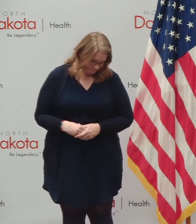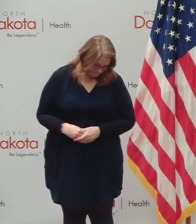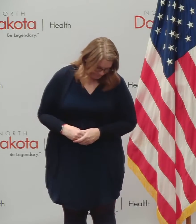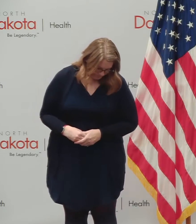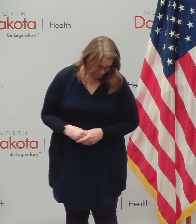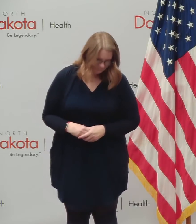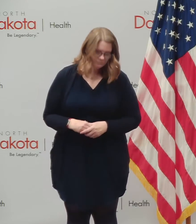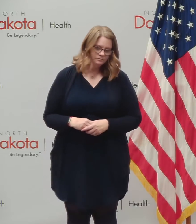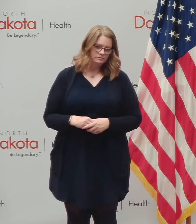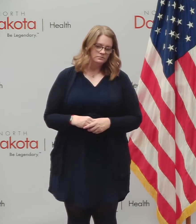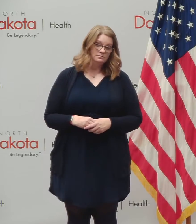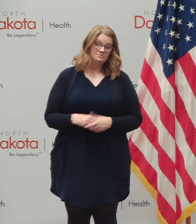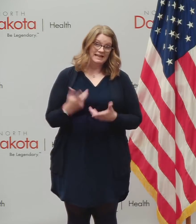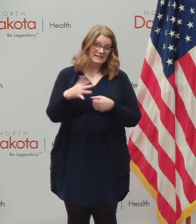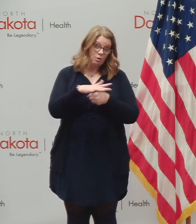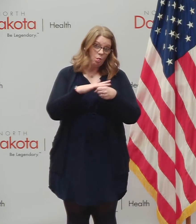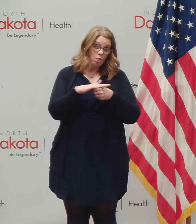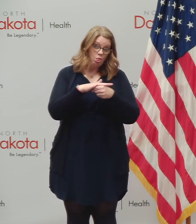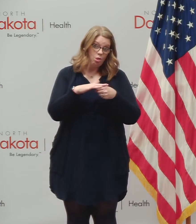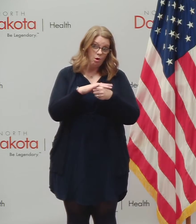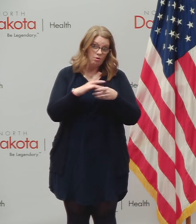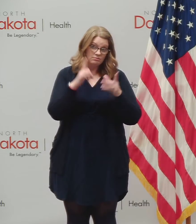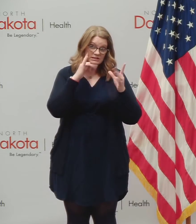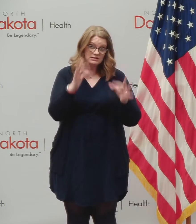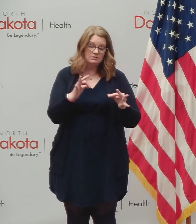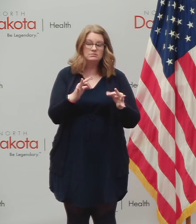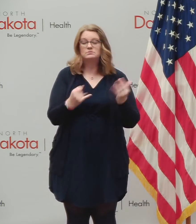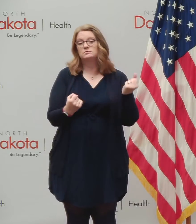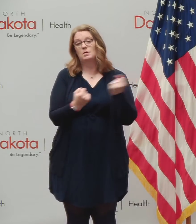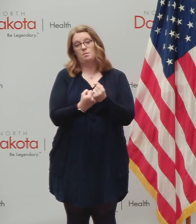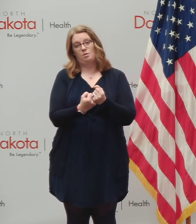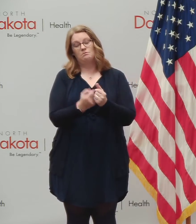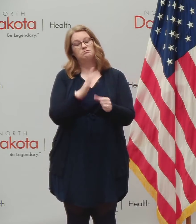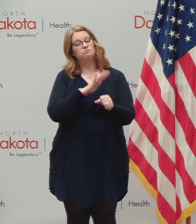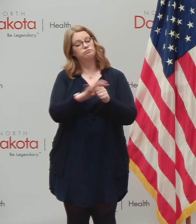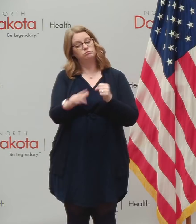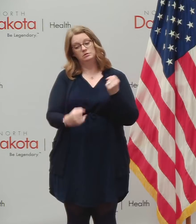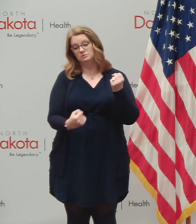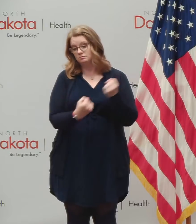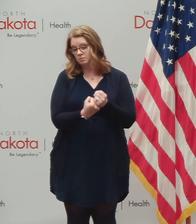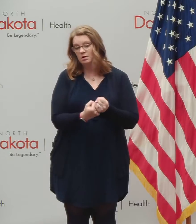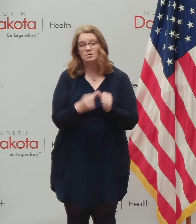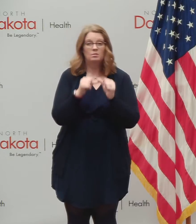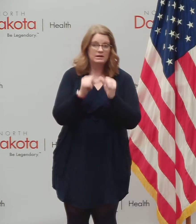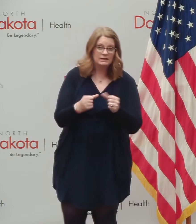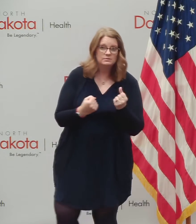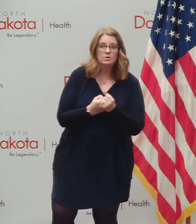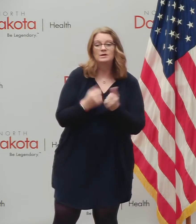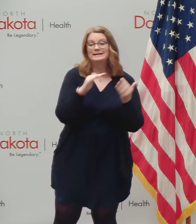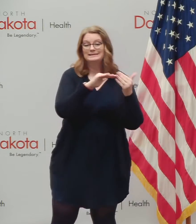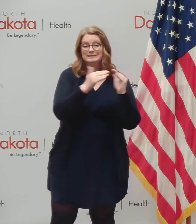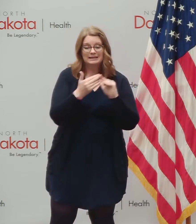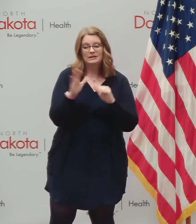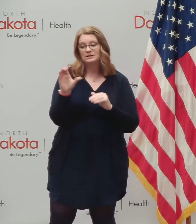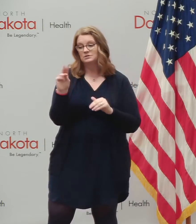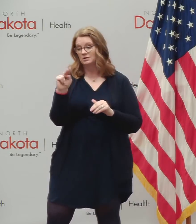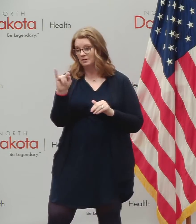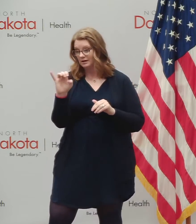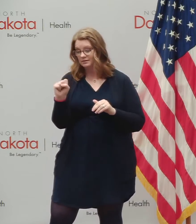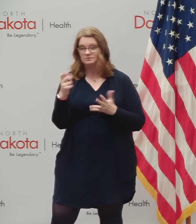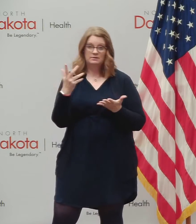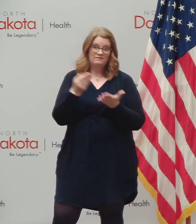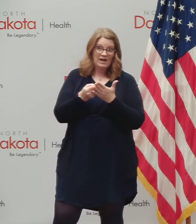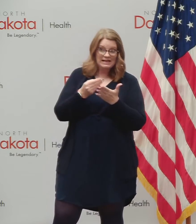We fully support these local actions. We'll continue to support cities and counties, whether it's been with the enormous